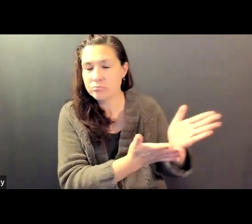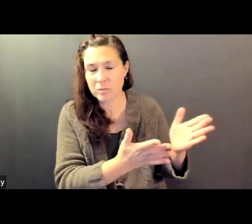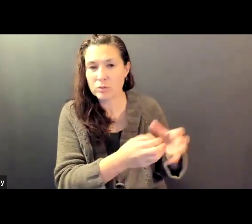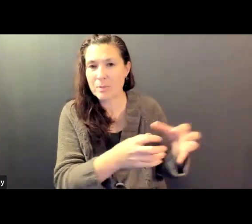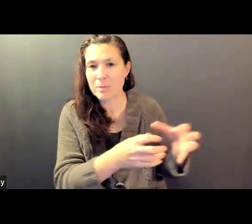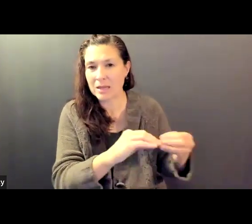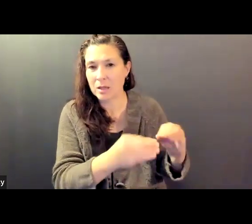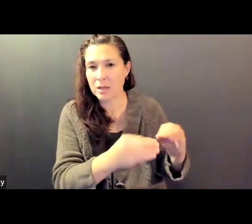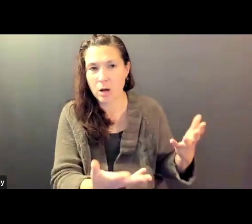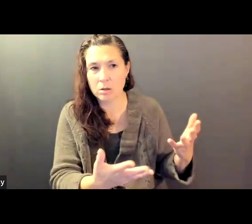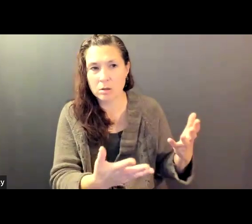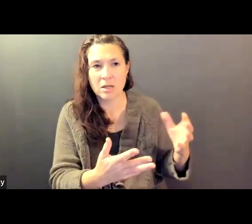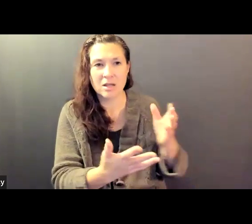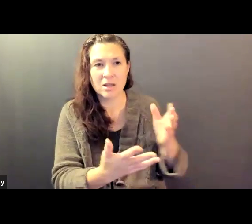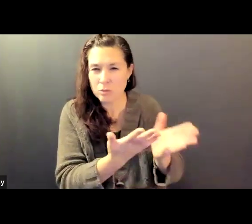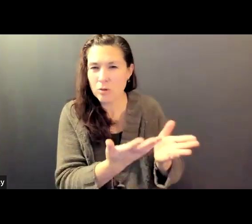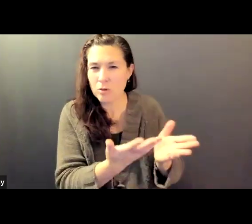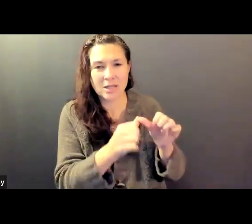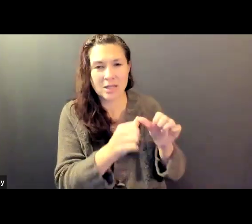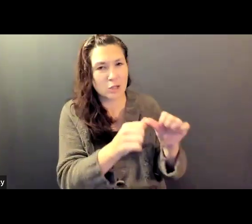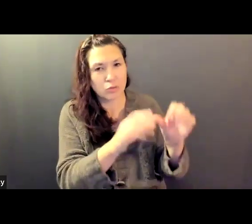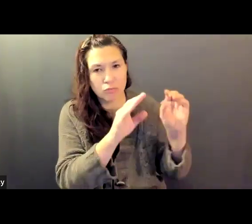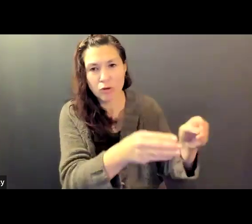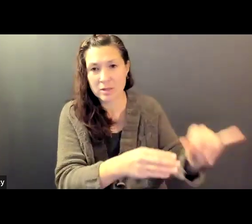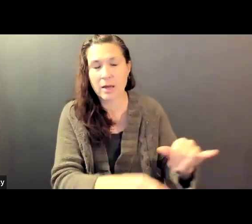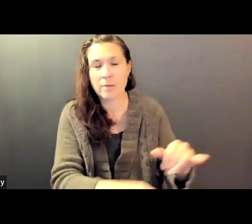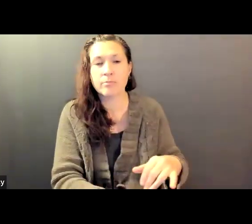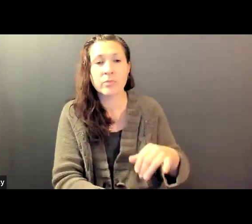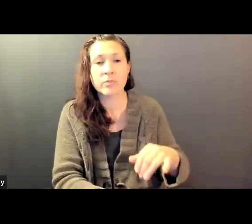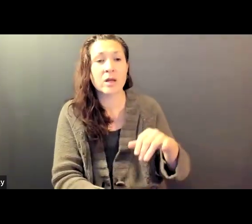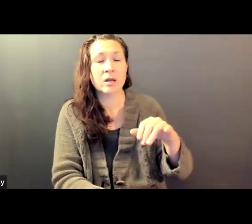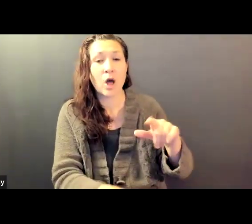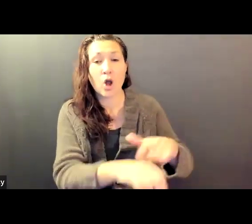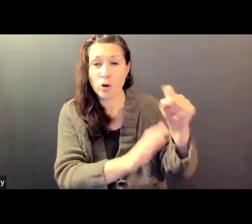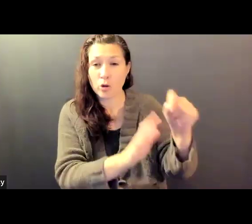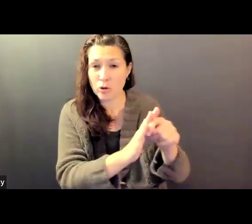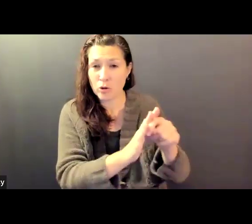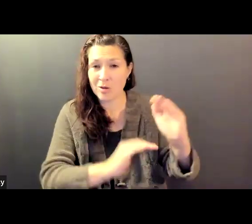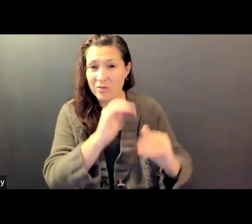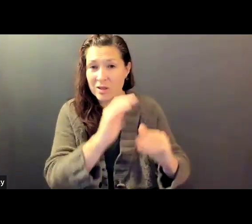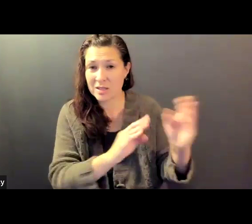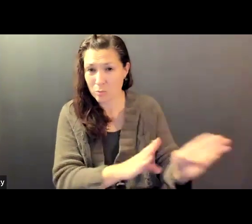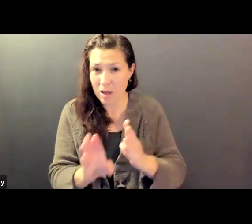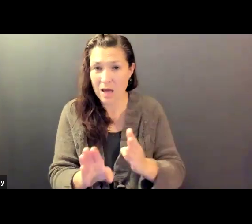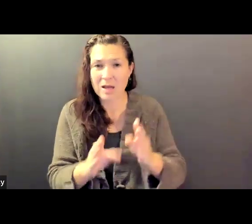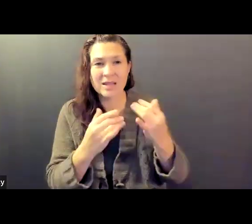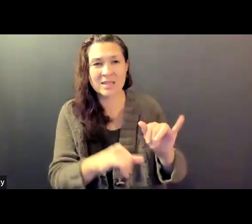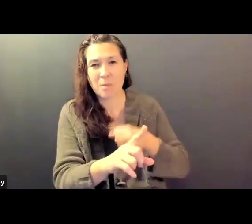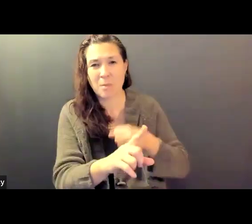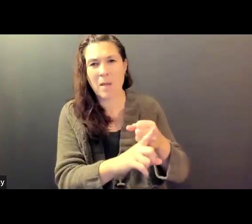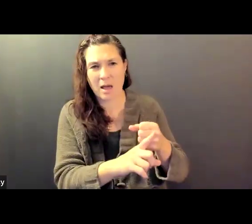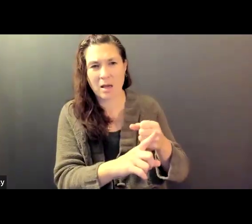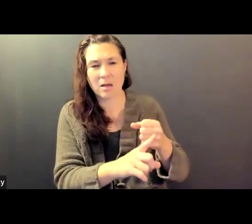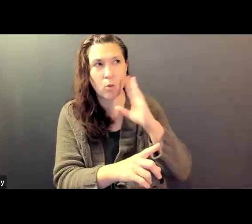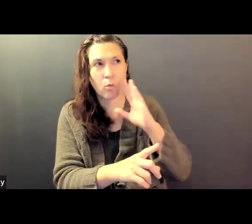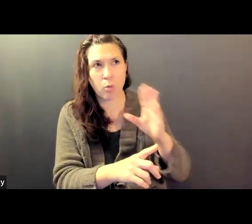Finally, it would be important to mention that the long-term facilities plan still has impacts on our FY26 budget.